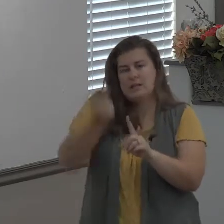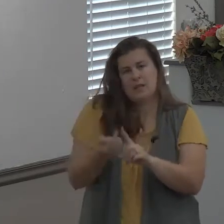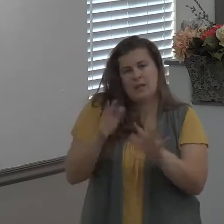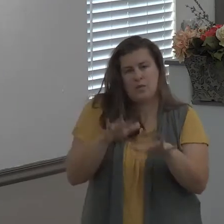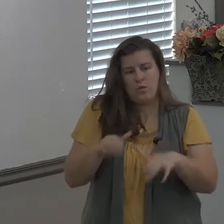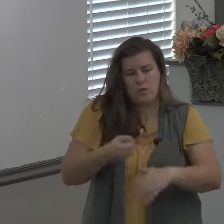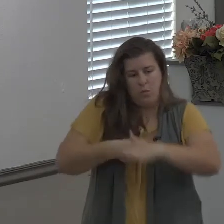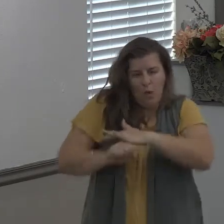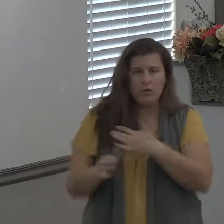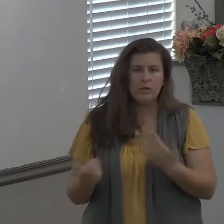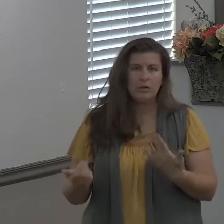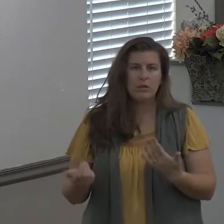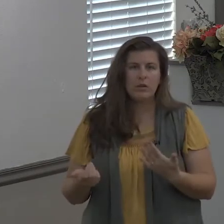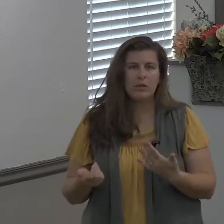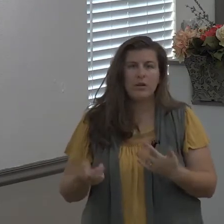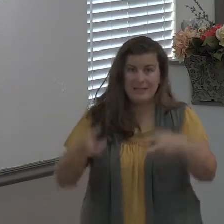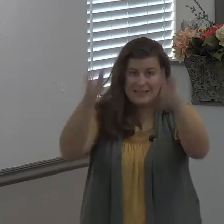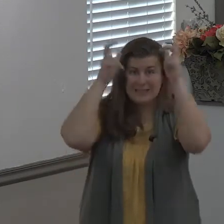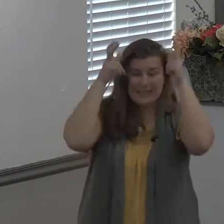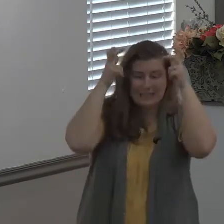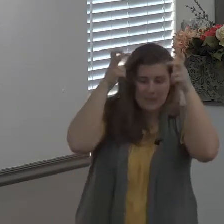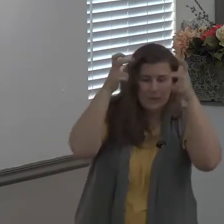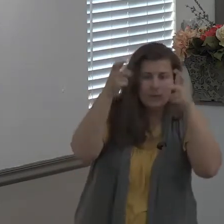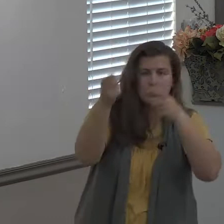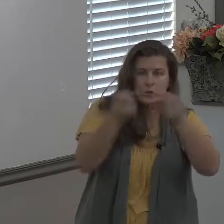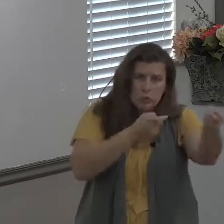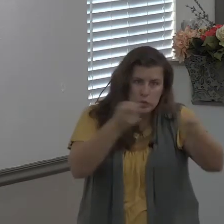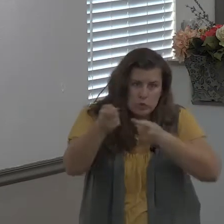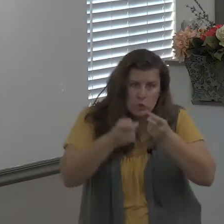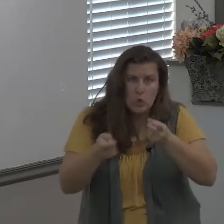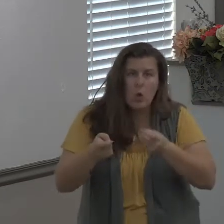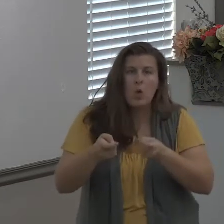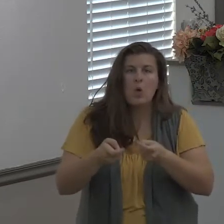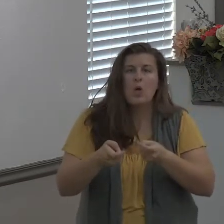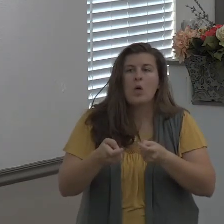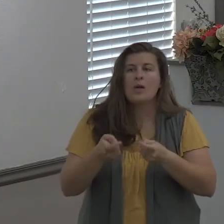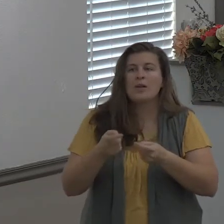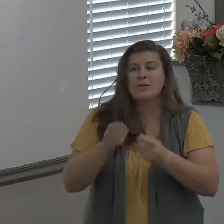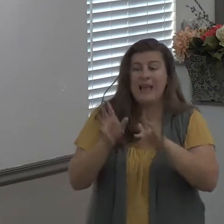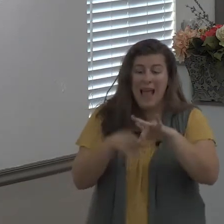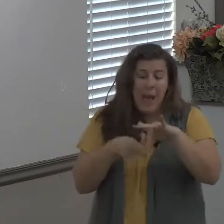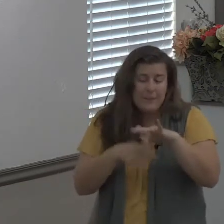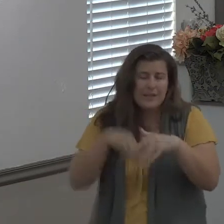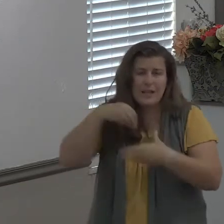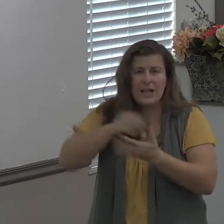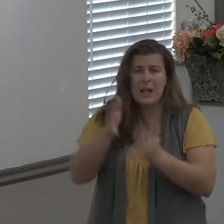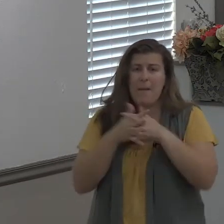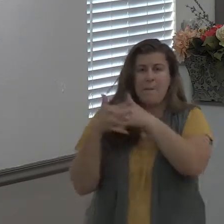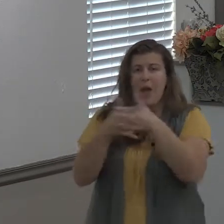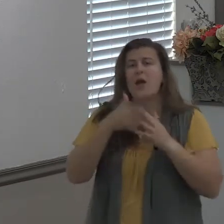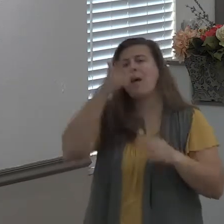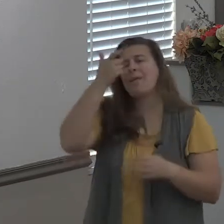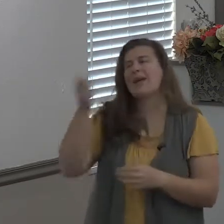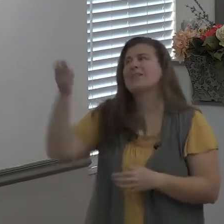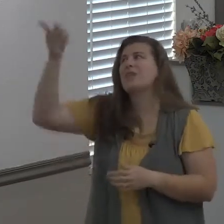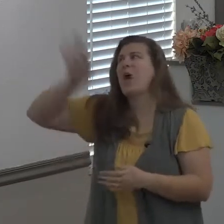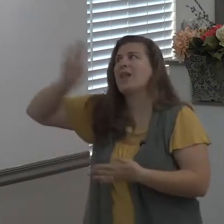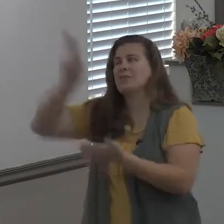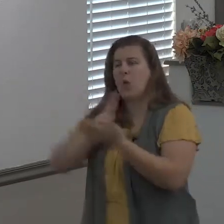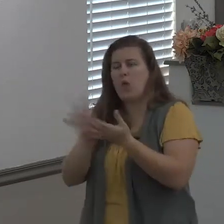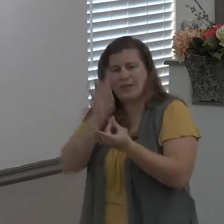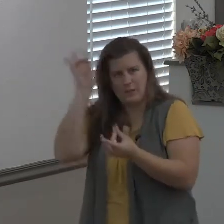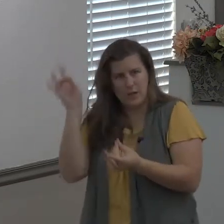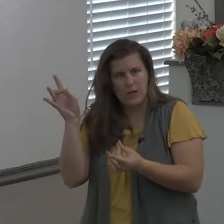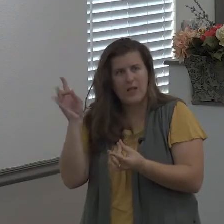has had to face since their inception. And that is a demonic influence that has not been around in our country because of the power of the Holy